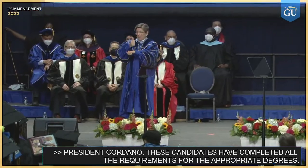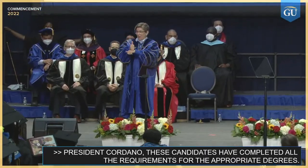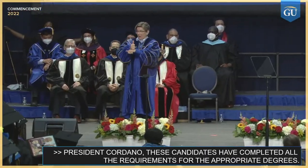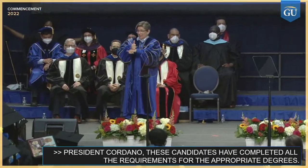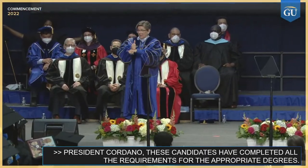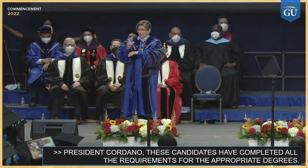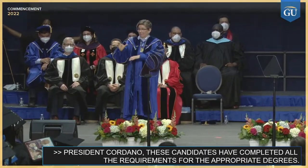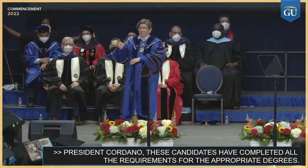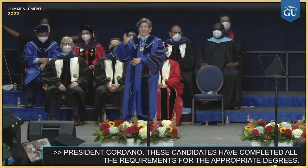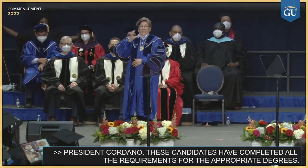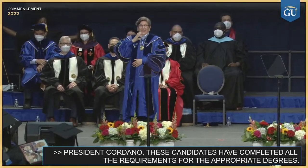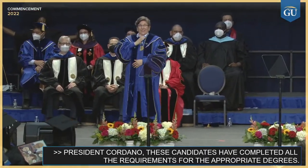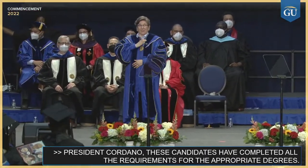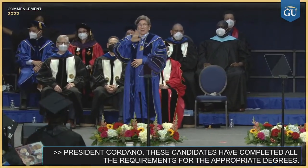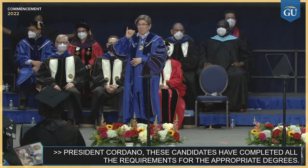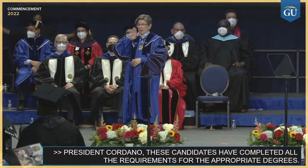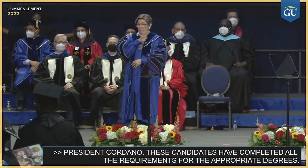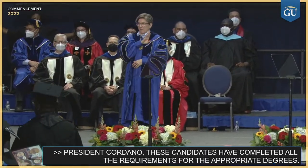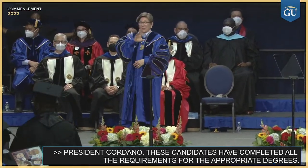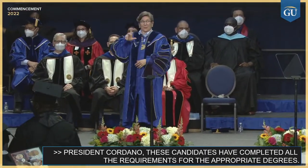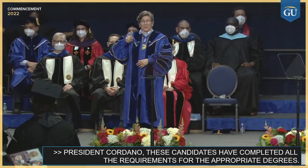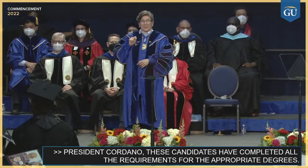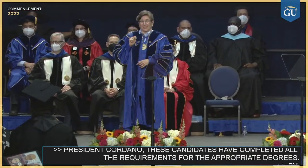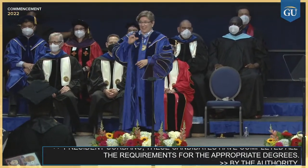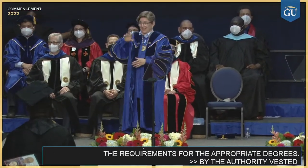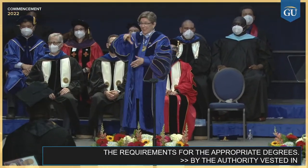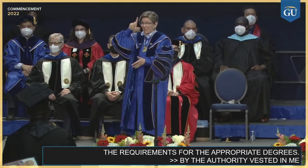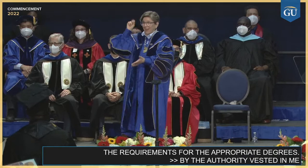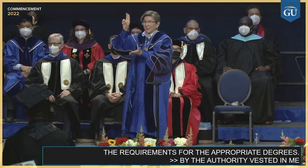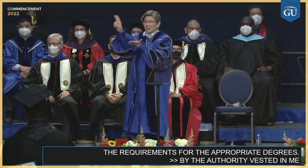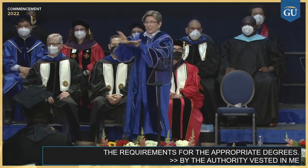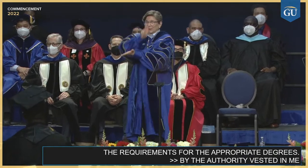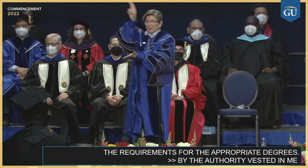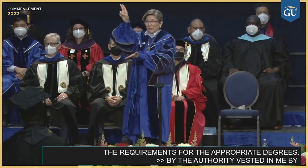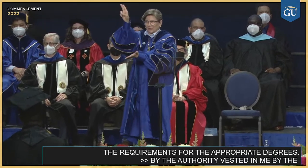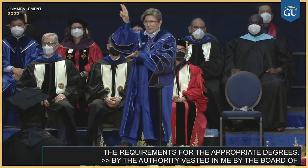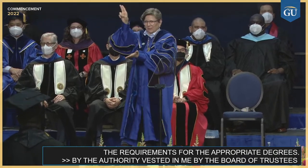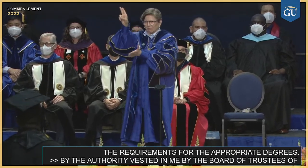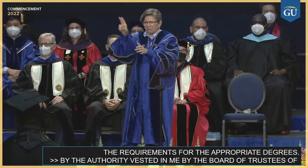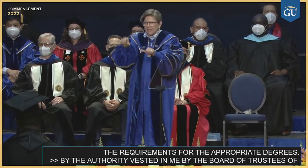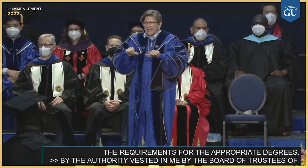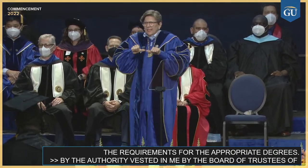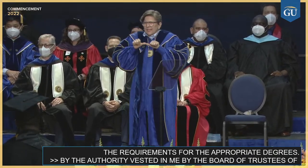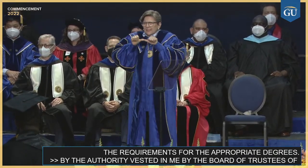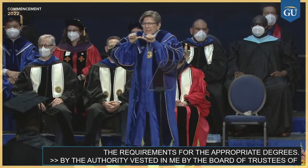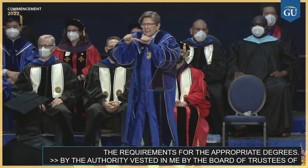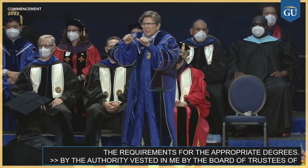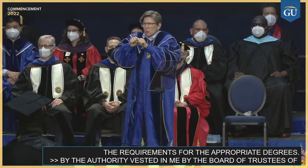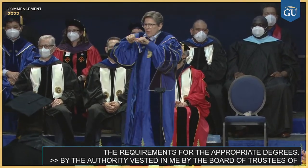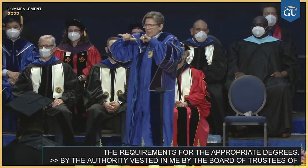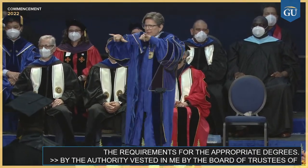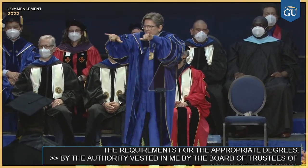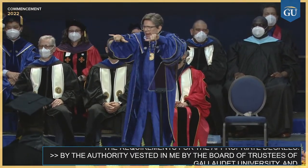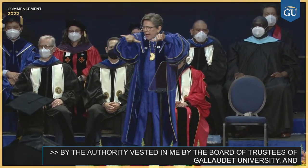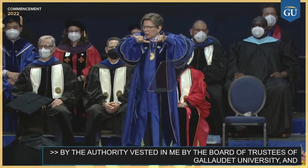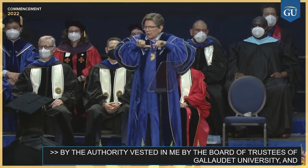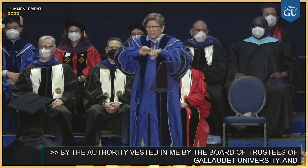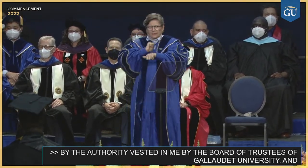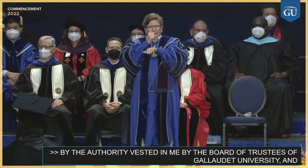By the authority vested in me by the Board of Trustees of Gallaudet University, and consistent with the standards set by